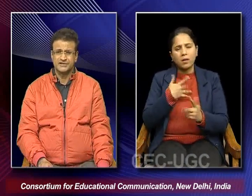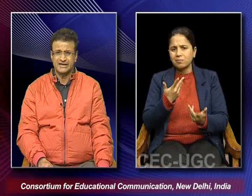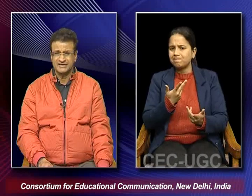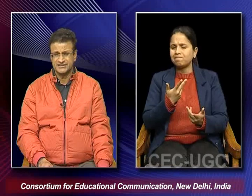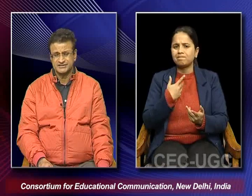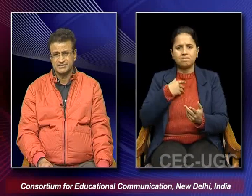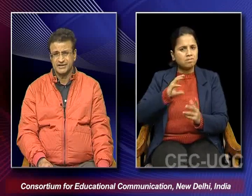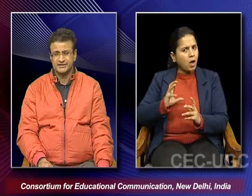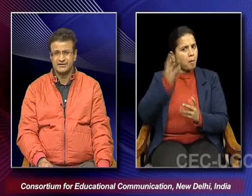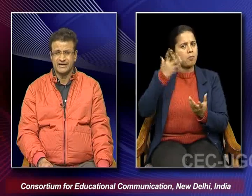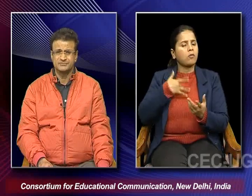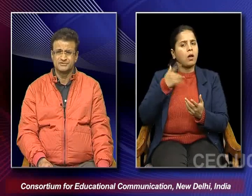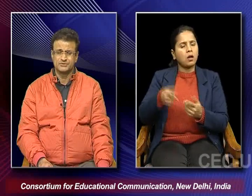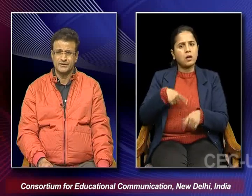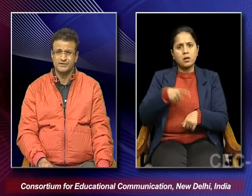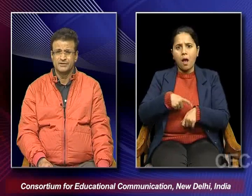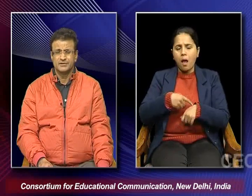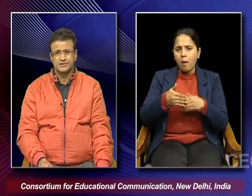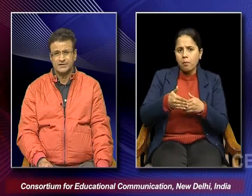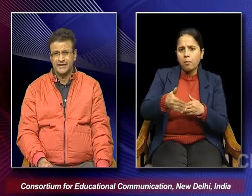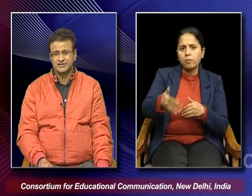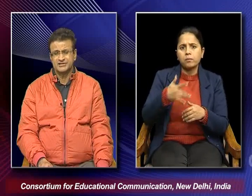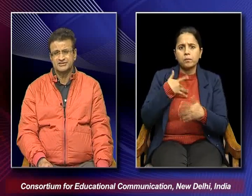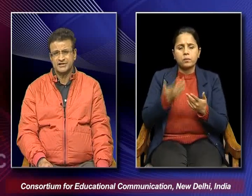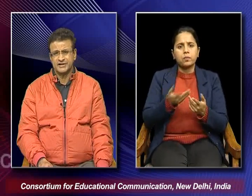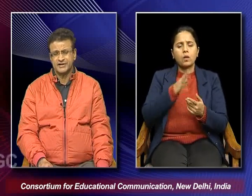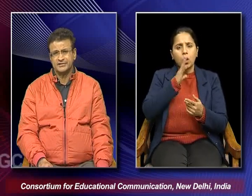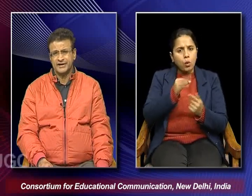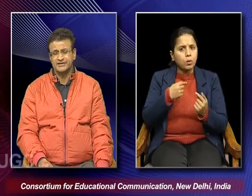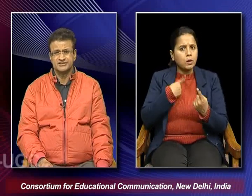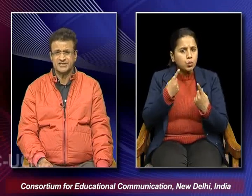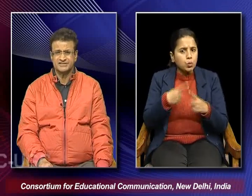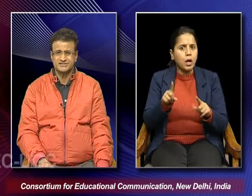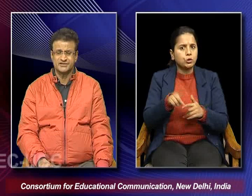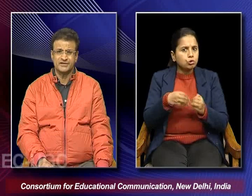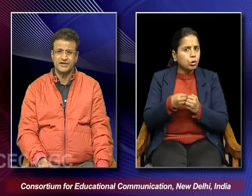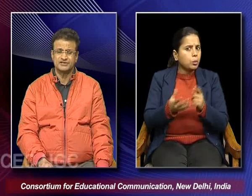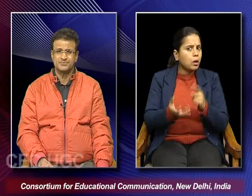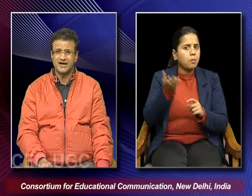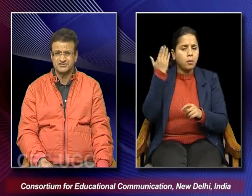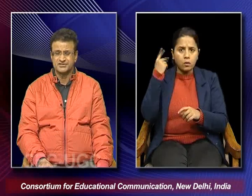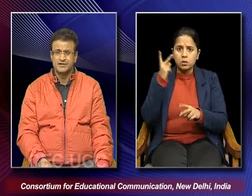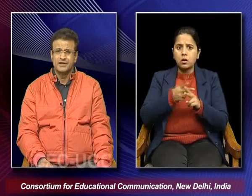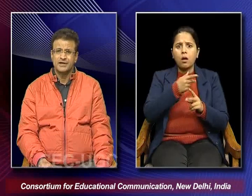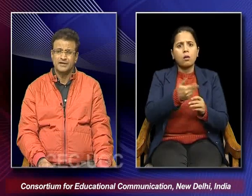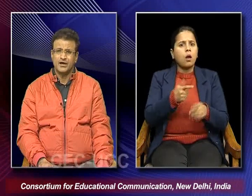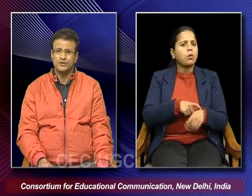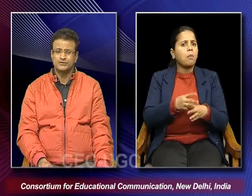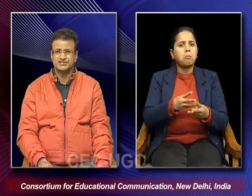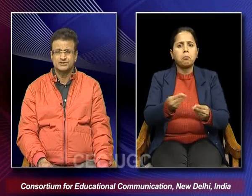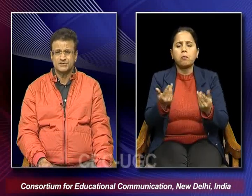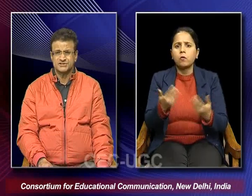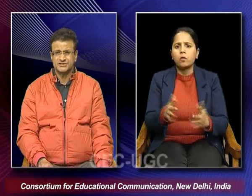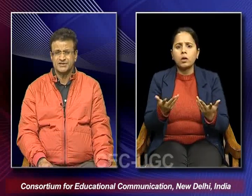he realizes that the times when the ideals existed has passed, and now